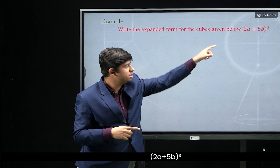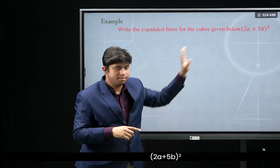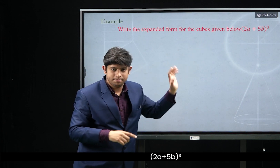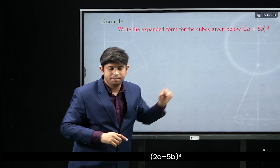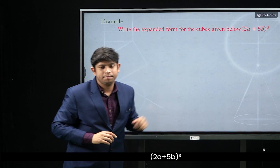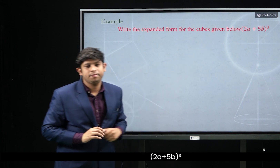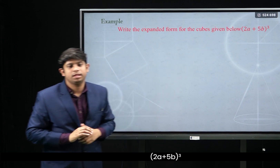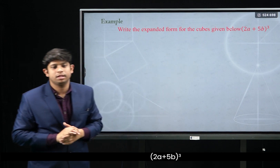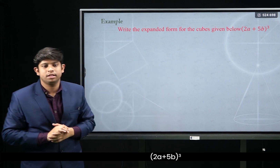cube.